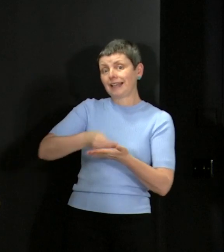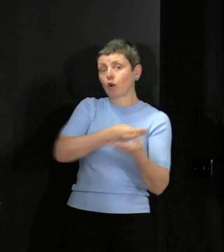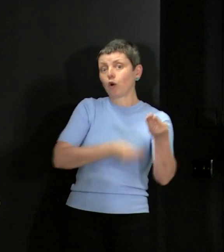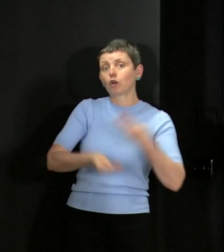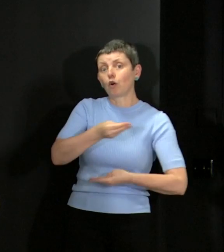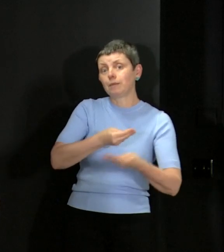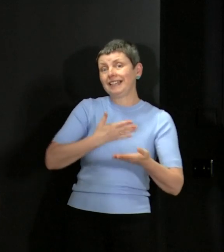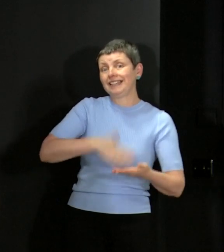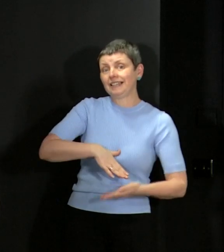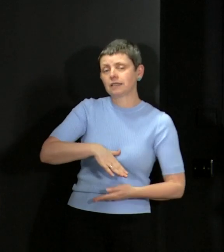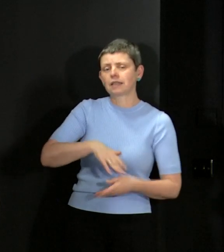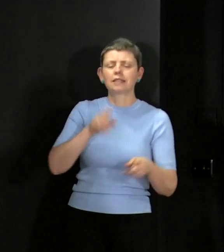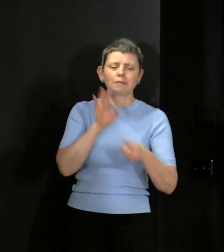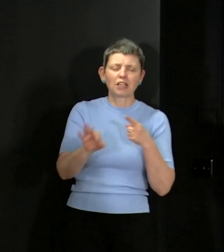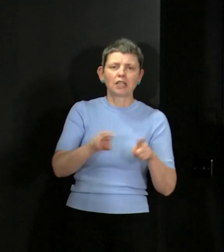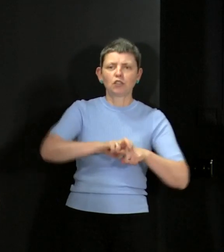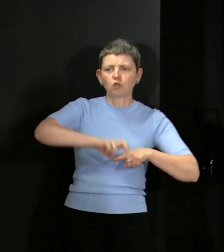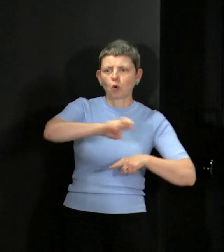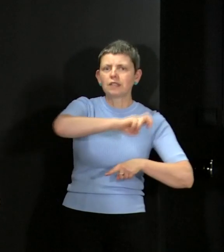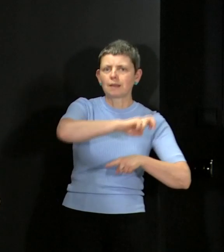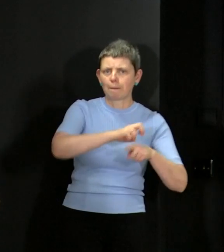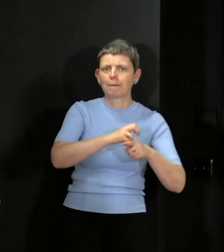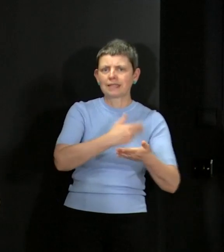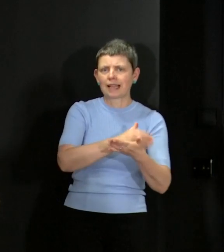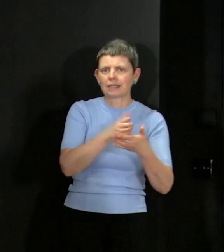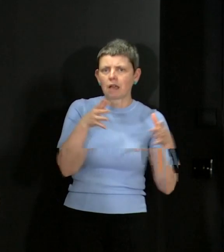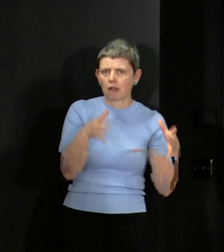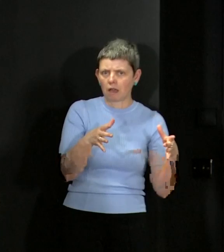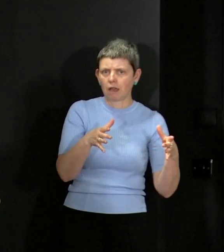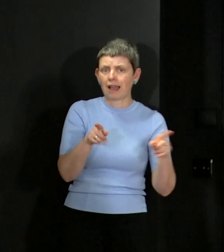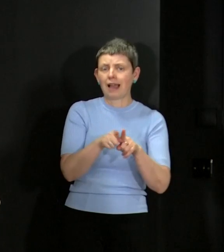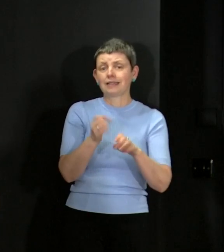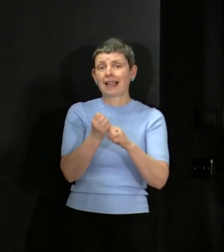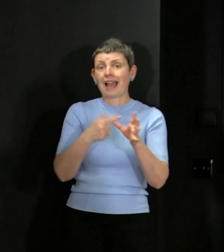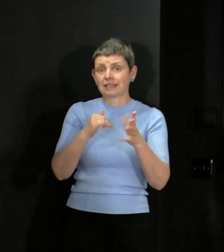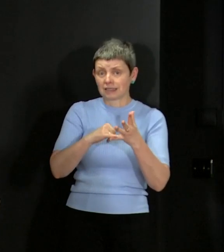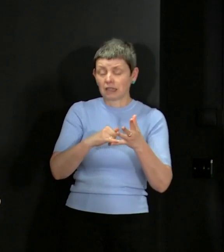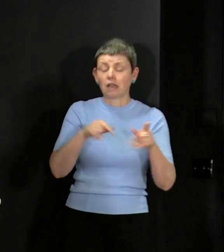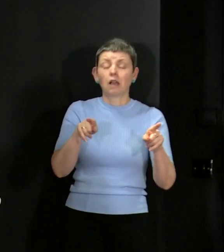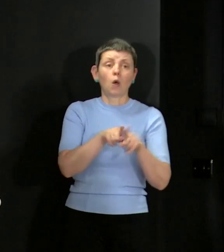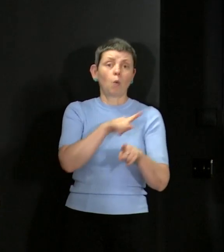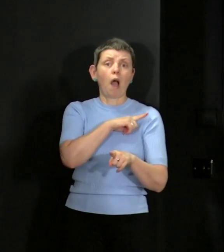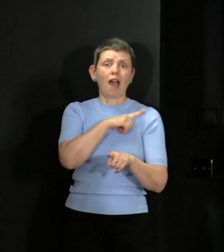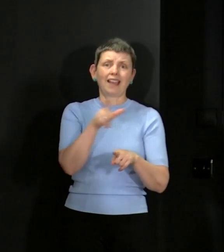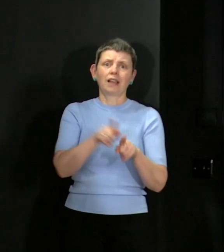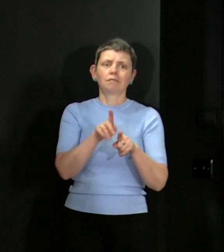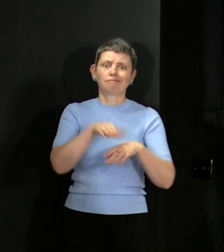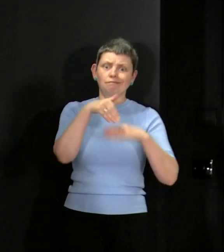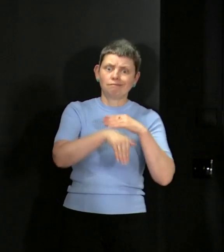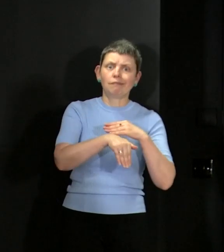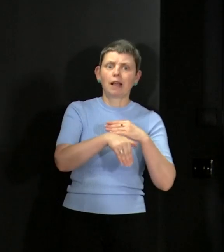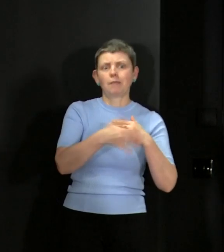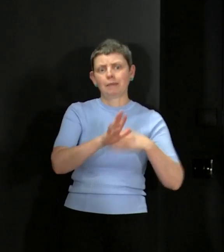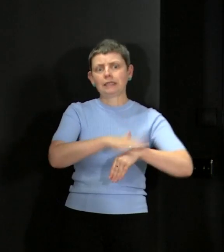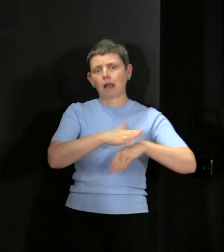for example, in the tourism and oil and gas sector, which may take longer to recover. When it comes to the self-employed scheme,